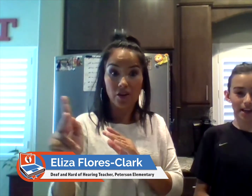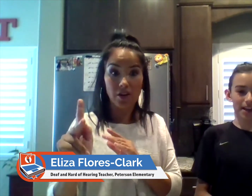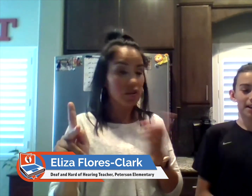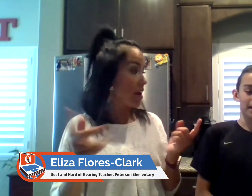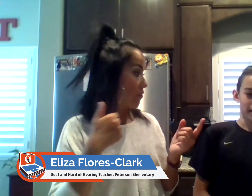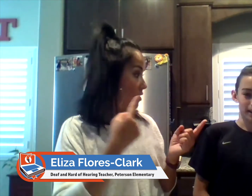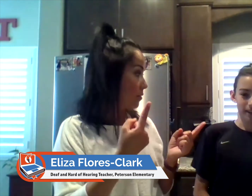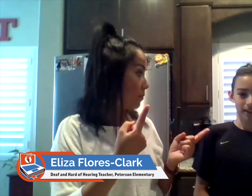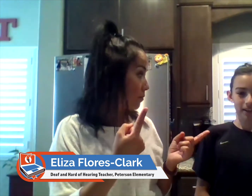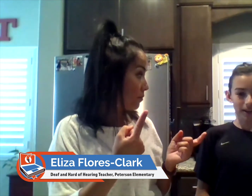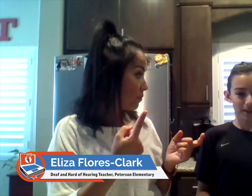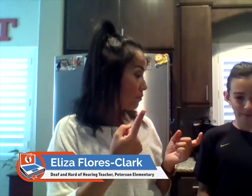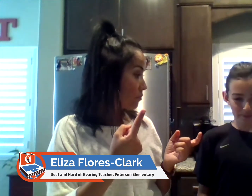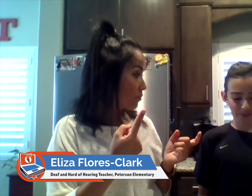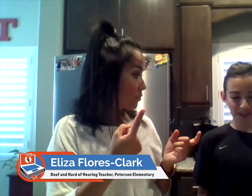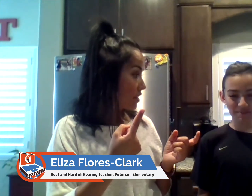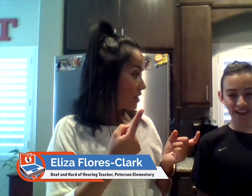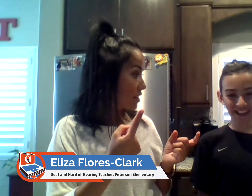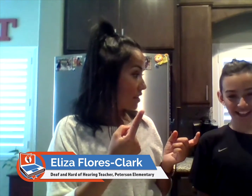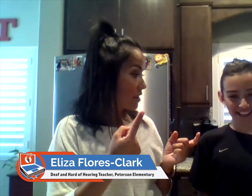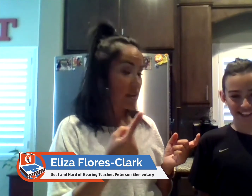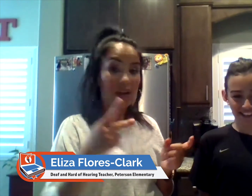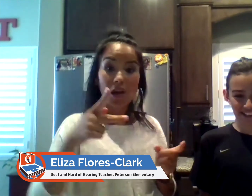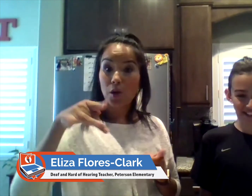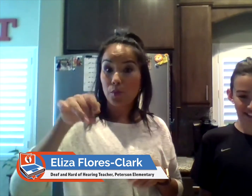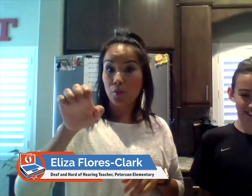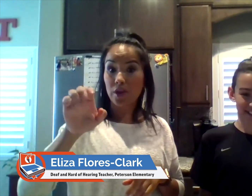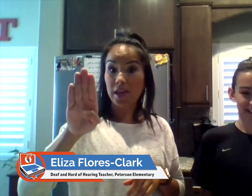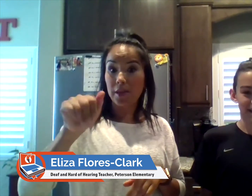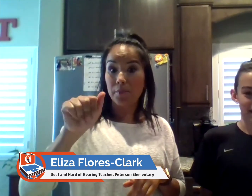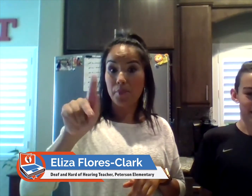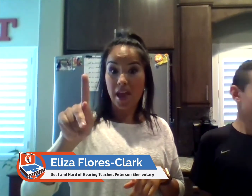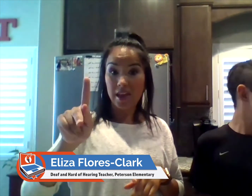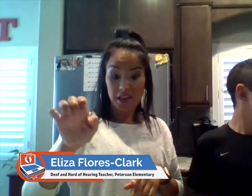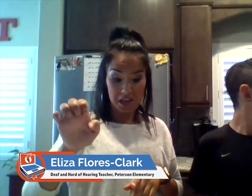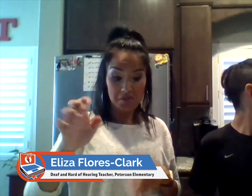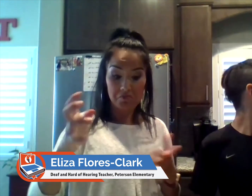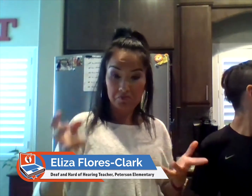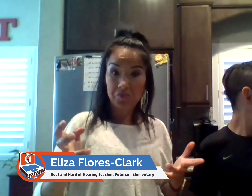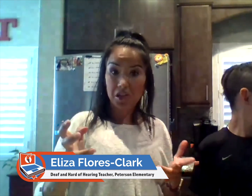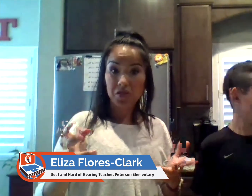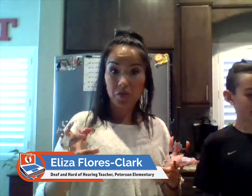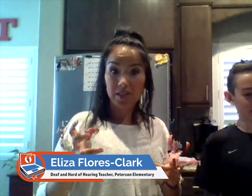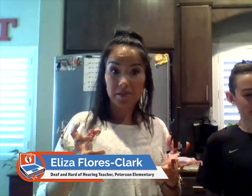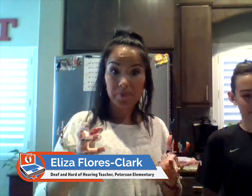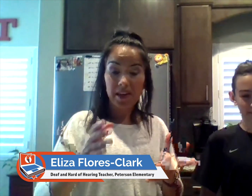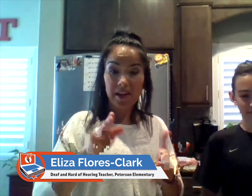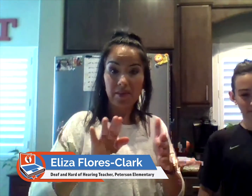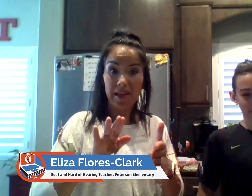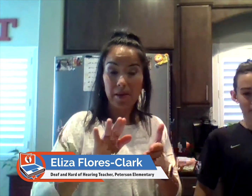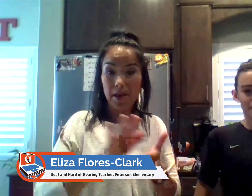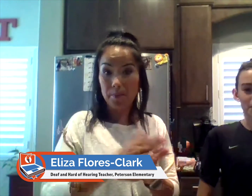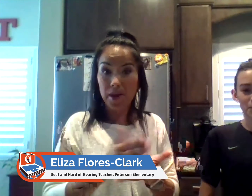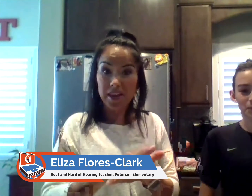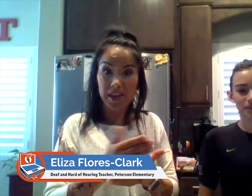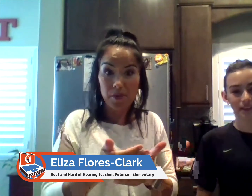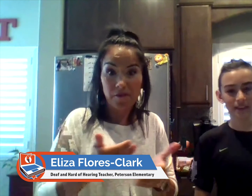You have one? Pre-bake, I think. Pre-bake. So it's kind of like baking before